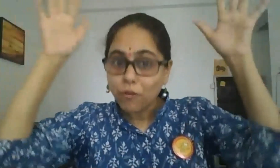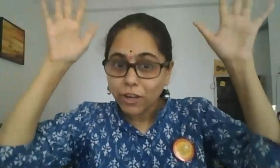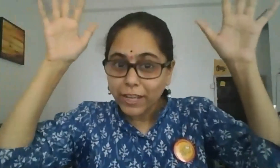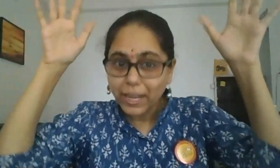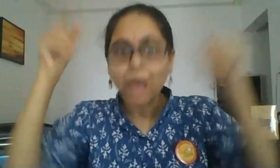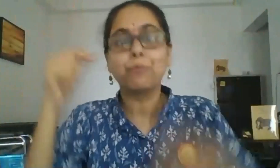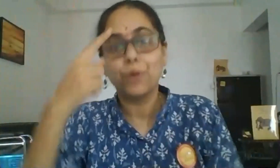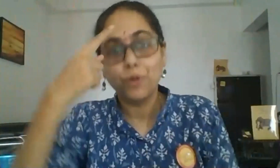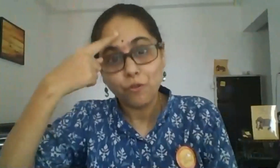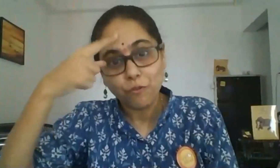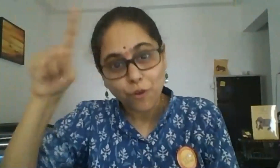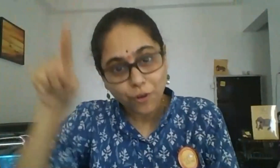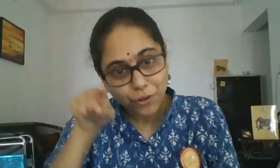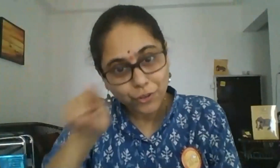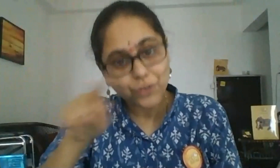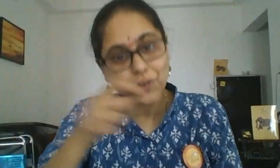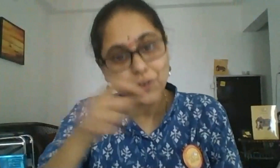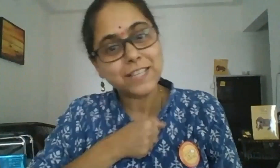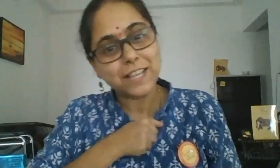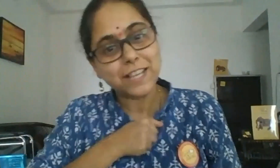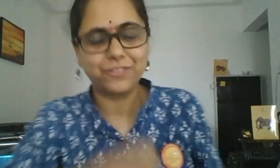proudly clap for yourself.